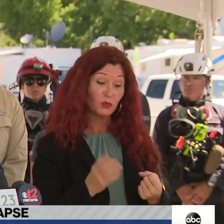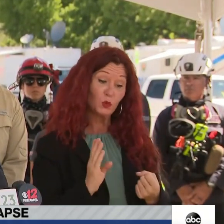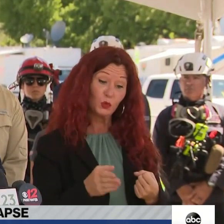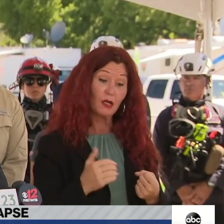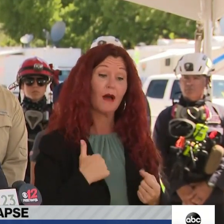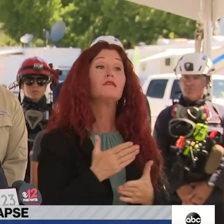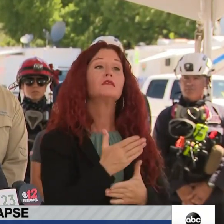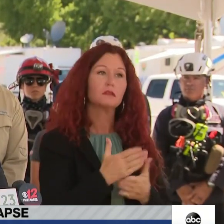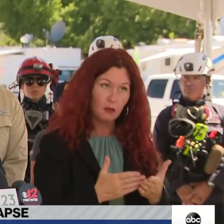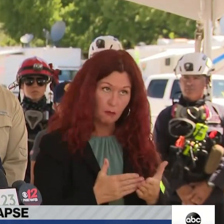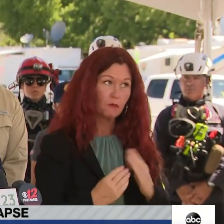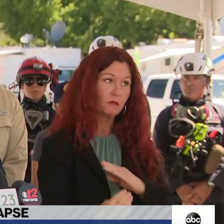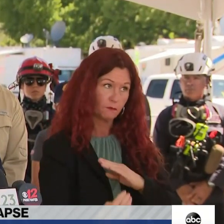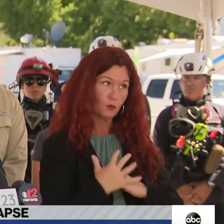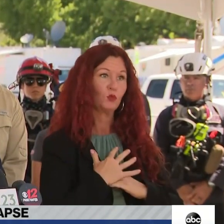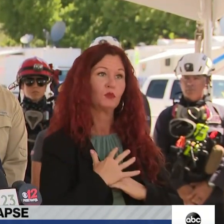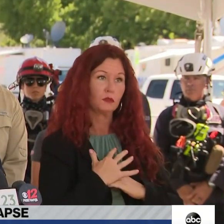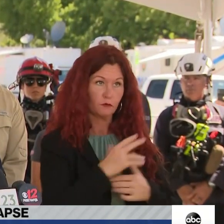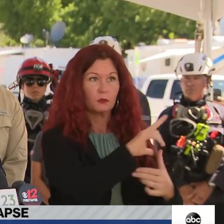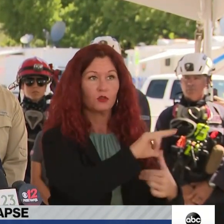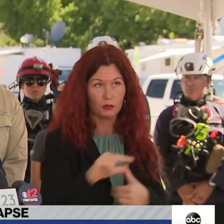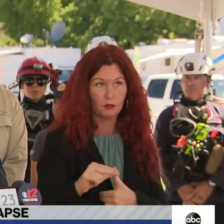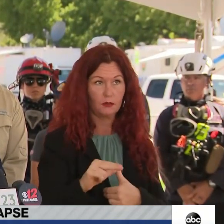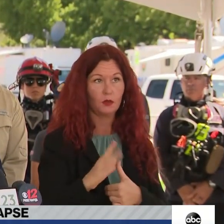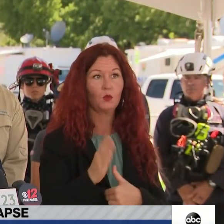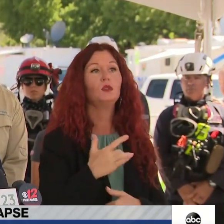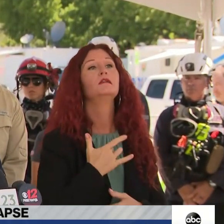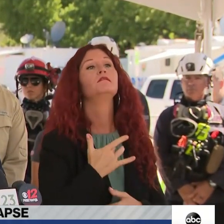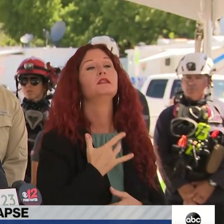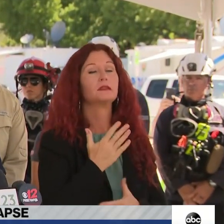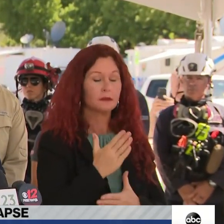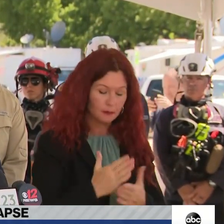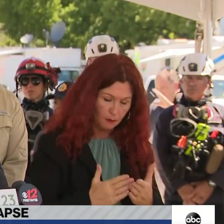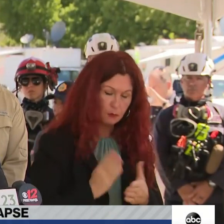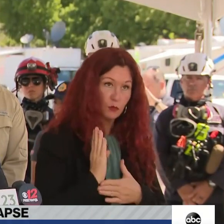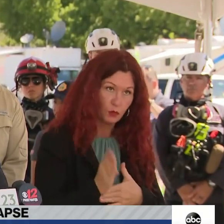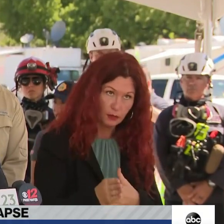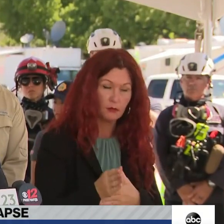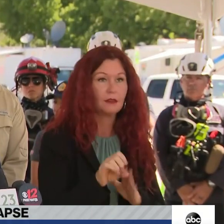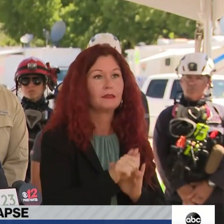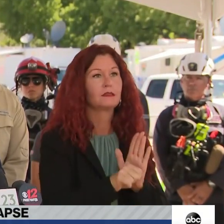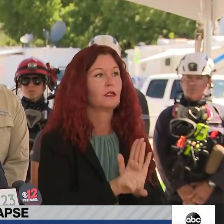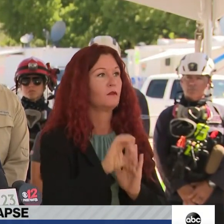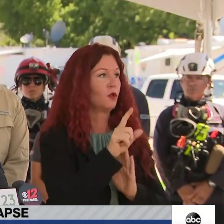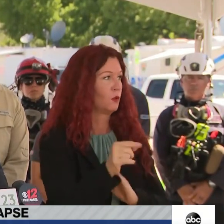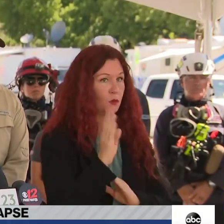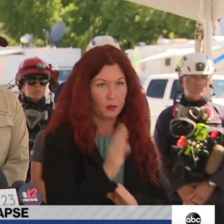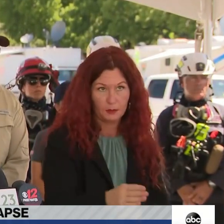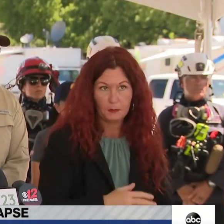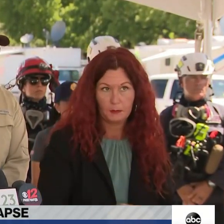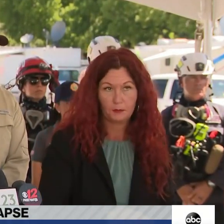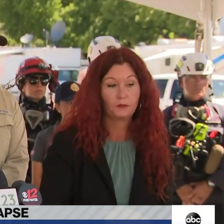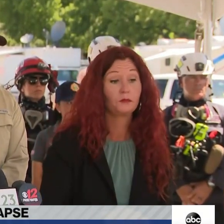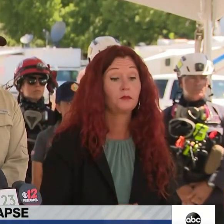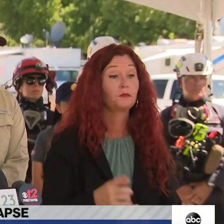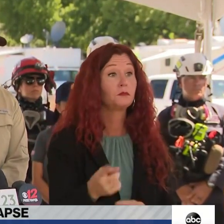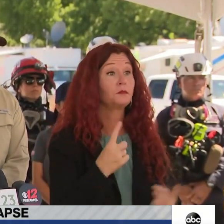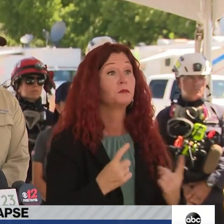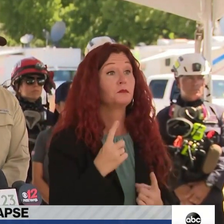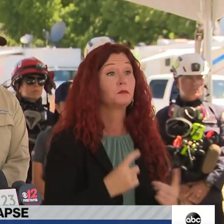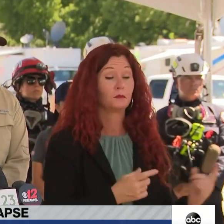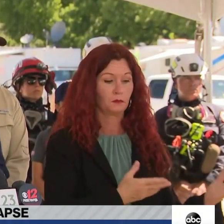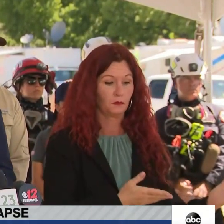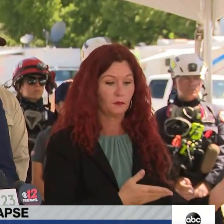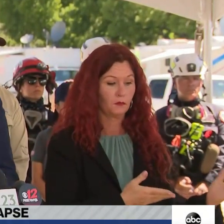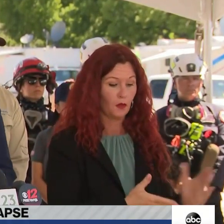a tropical storm that's going to impact a lot of communities in Florida. And with that, I can take a couple questions. Governor, please, just one quick